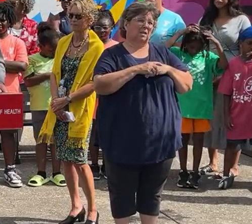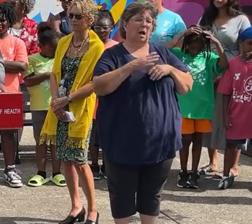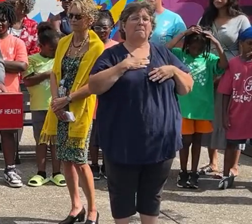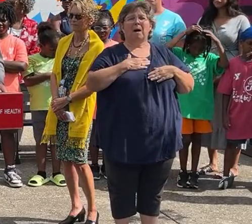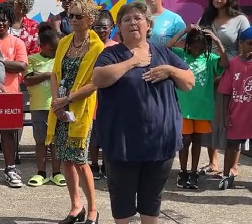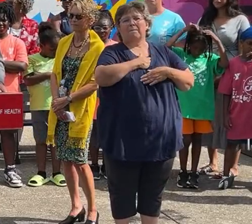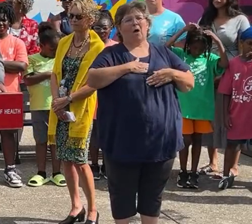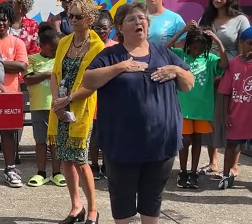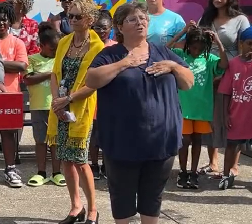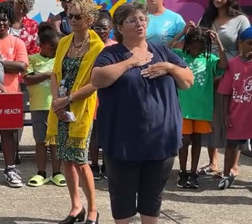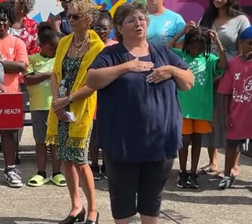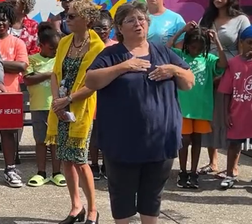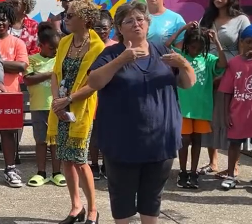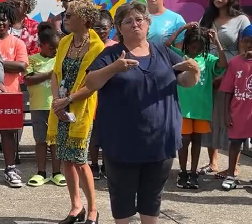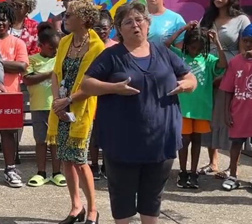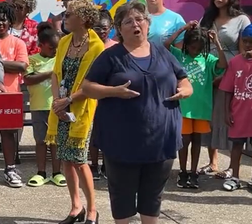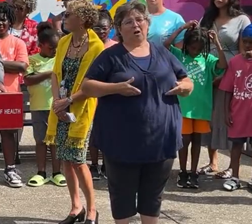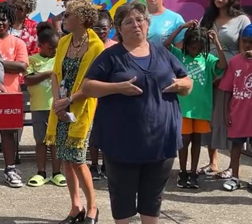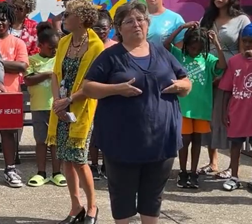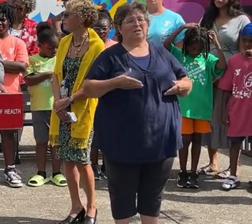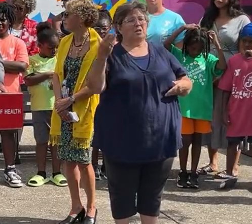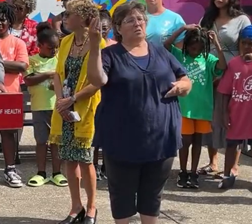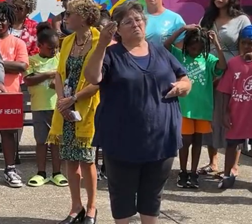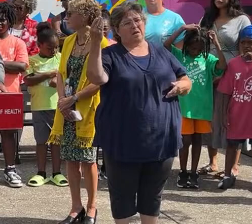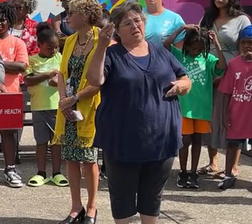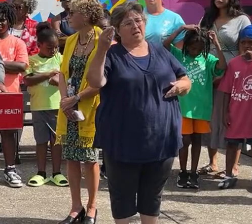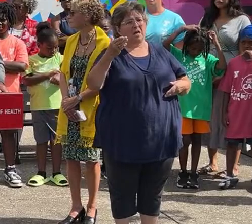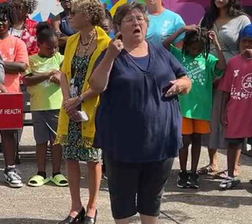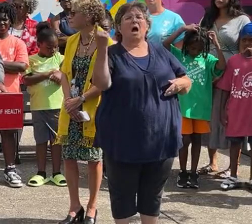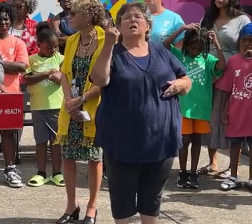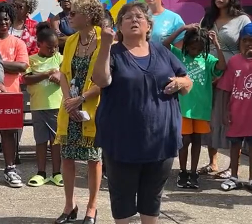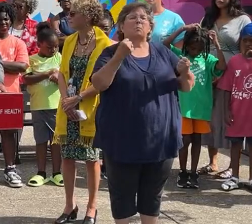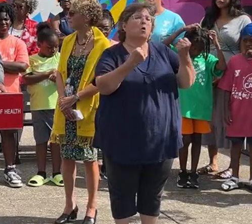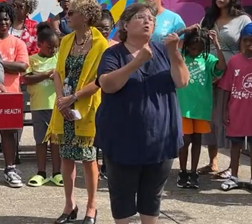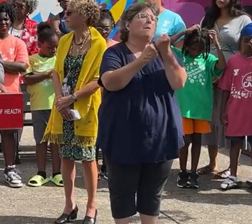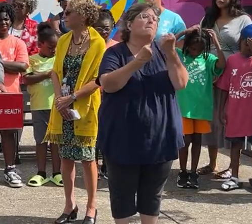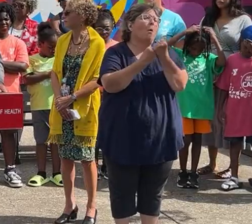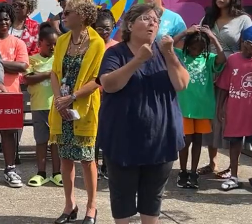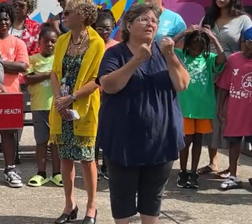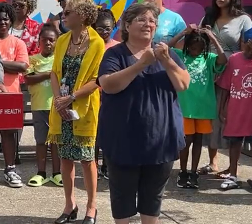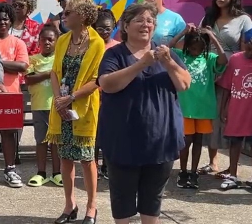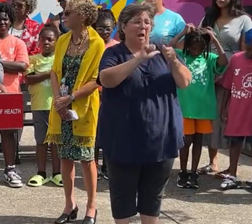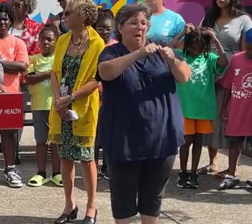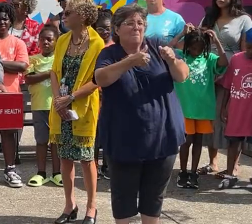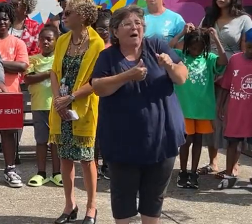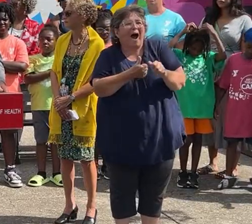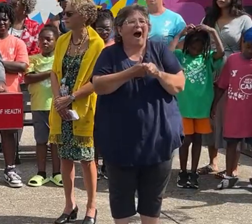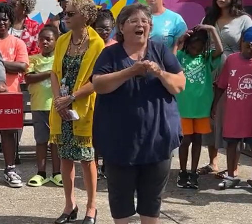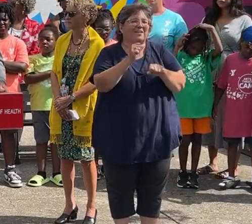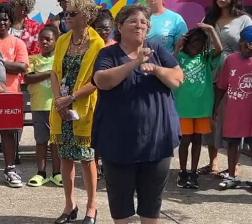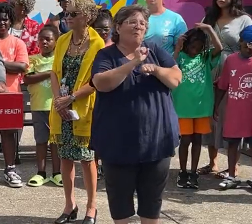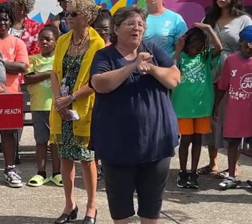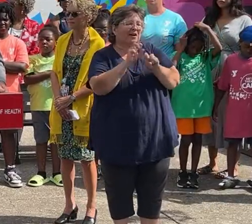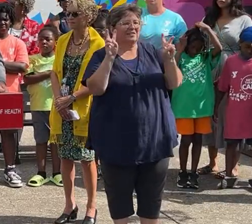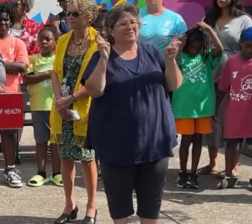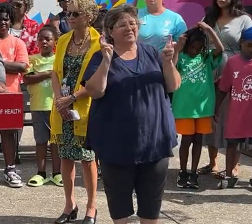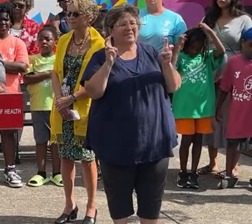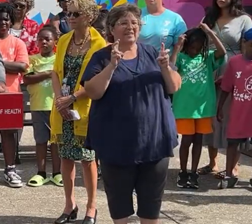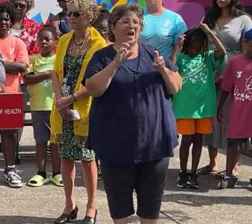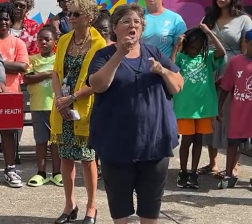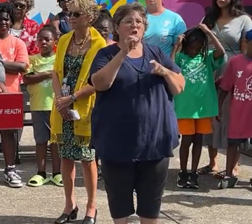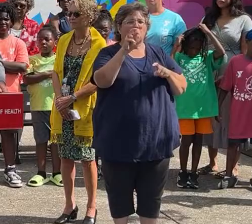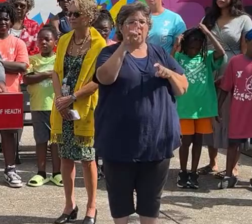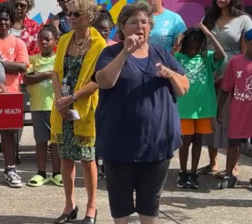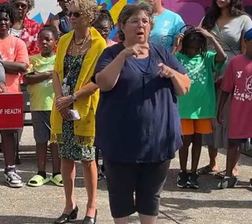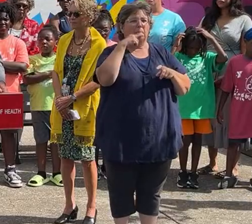my pleasure to welcome to the podium someone who's behind a lot of what you've seen over the last decade, the curator for